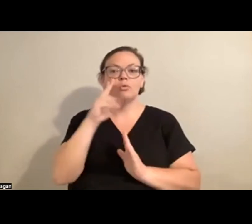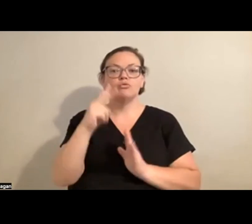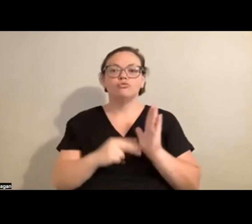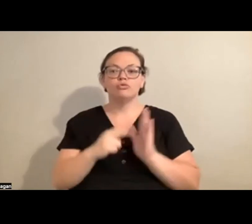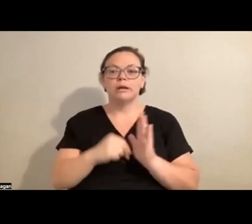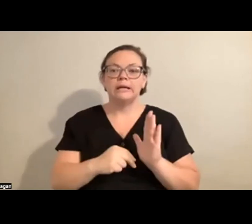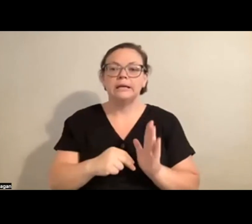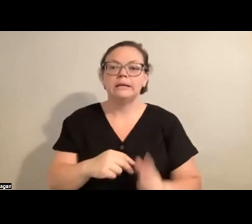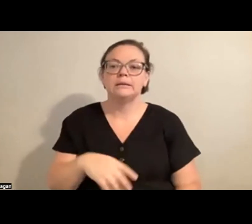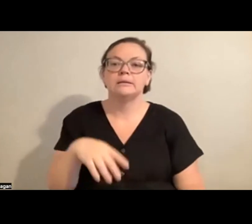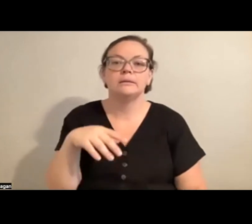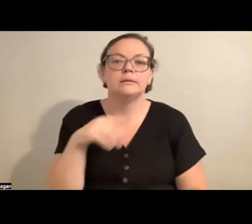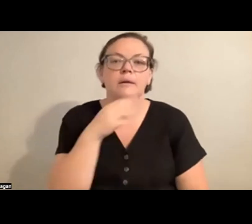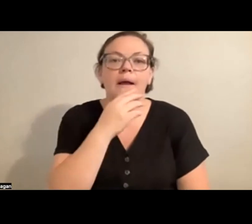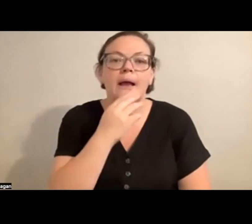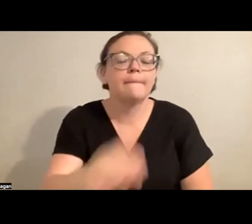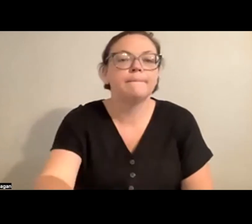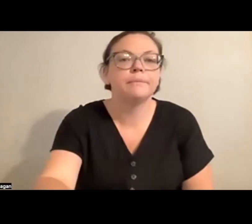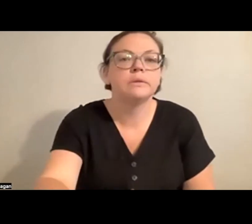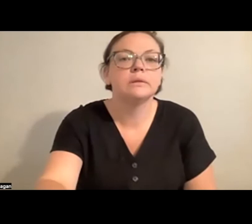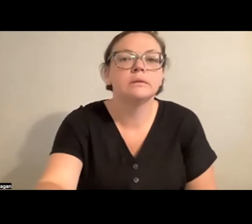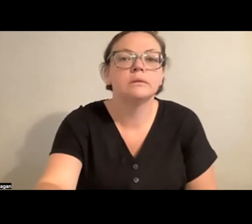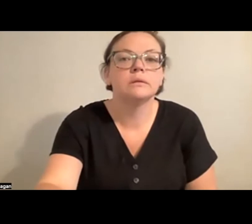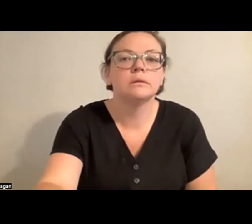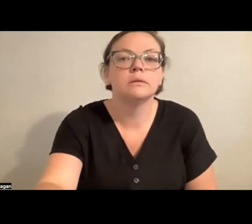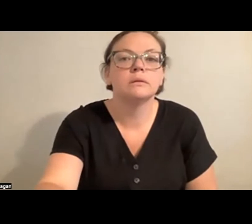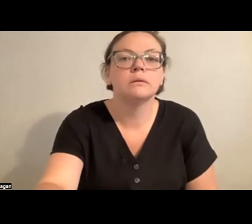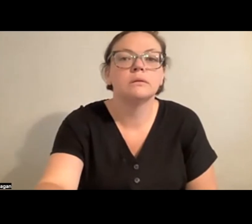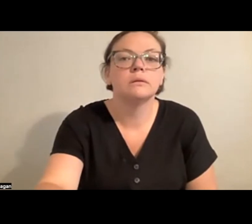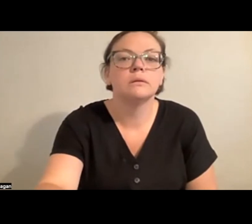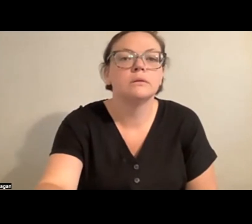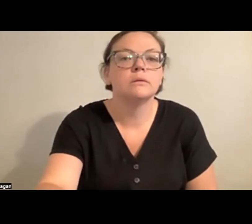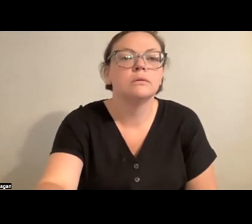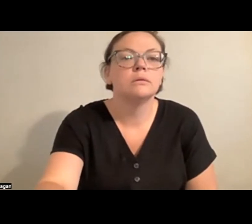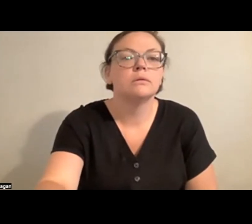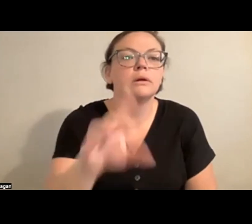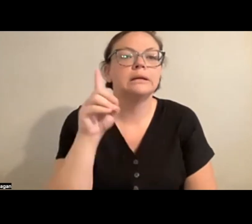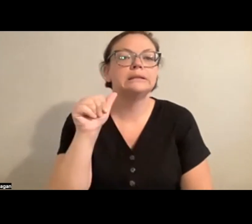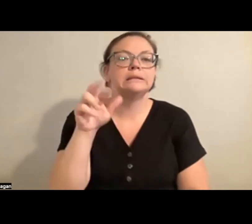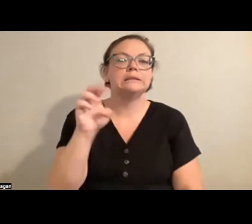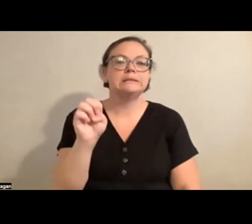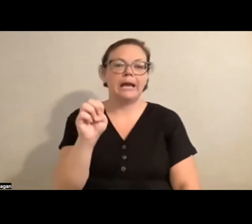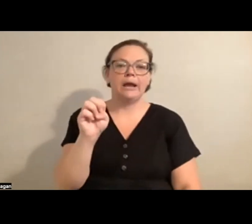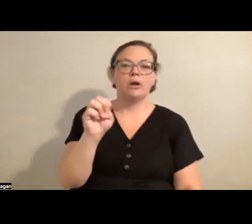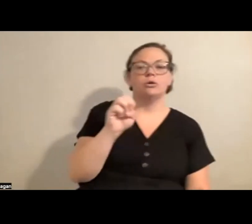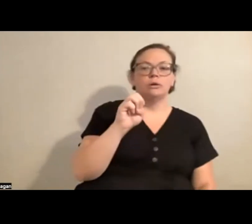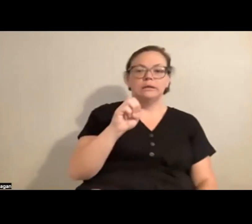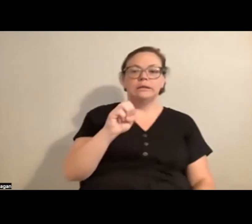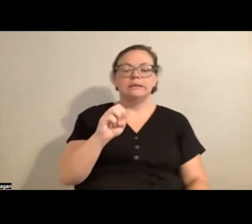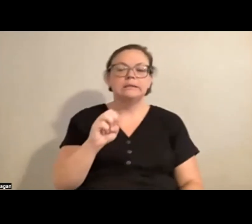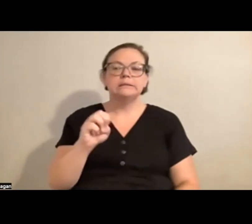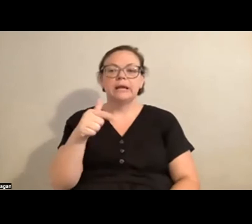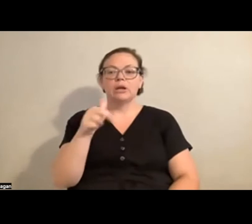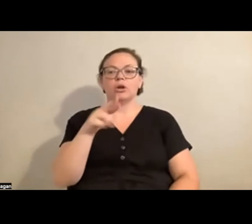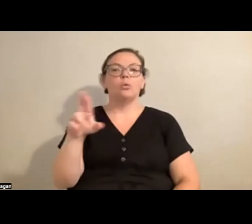Dare's bio and then hand it off so we can get started. So Dare Williams is a queer HIV positive poet and